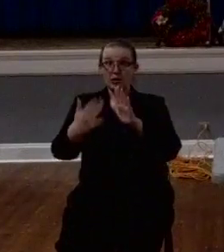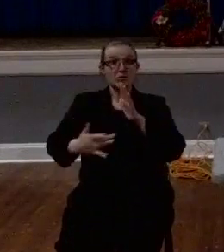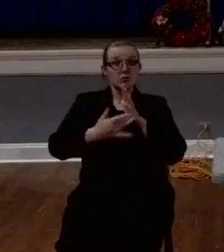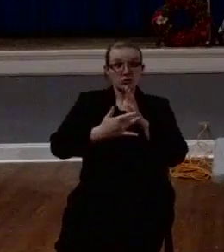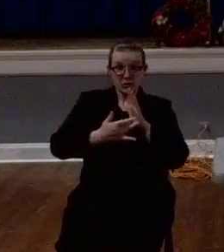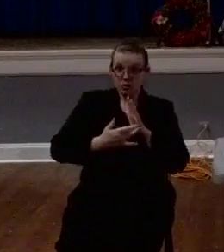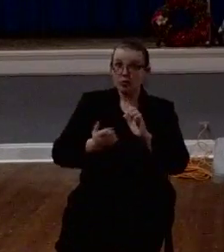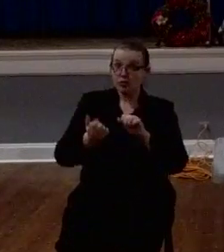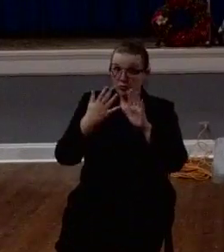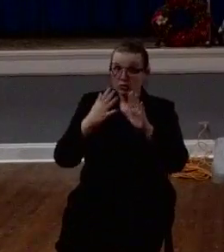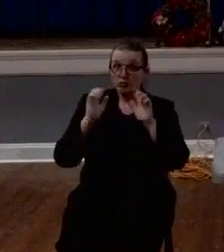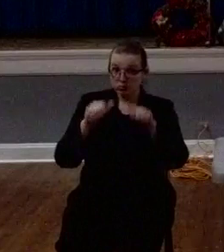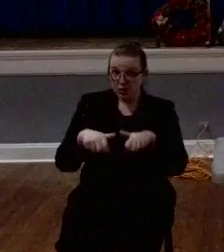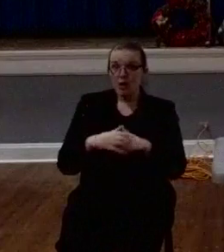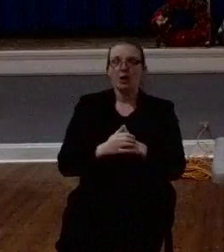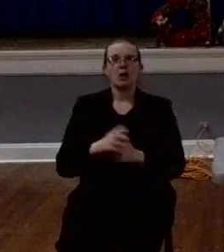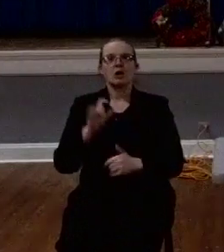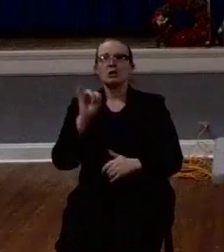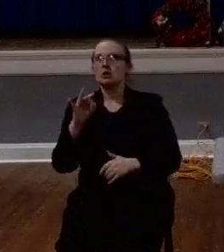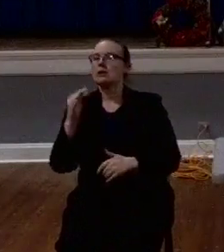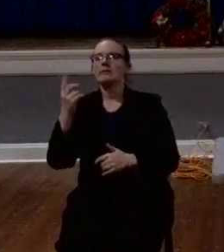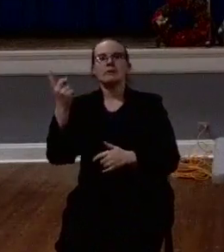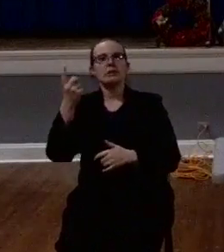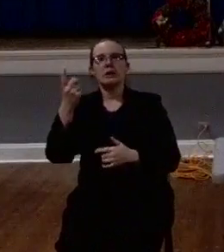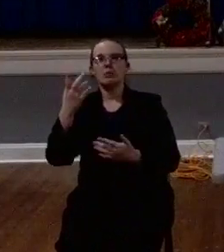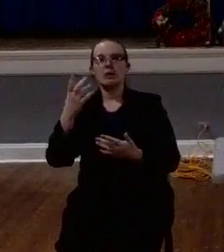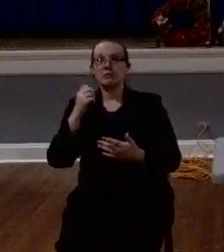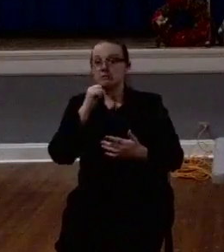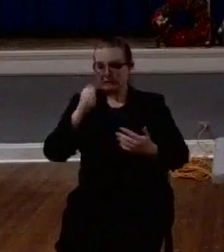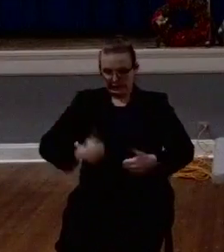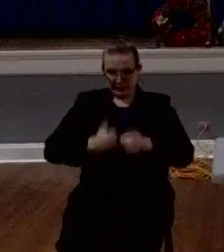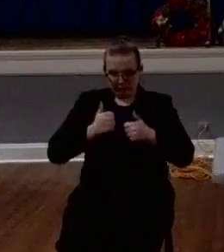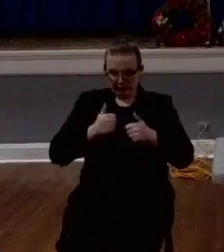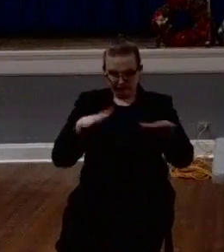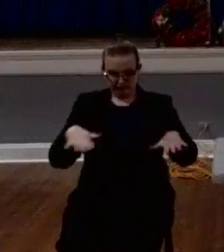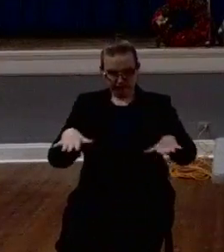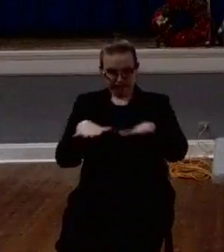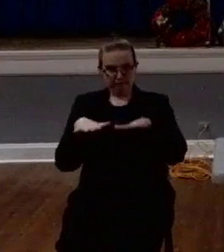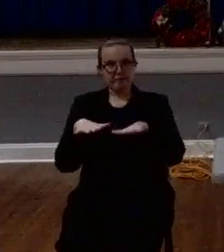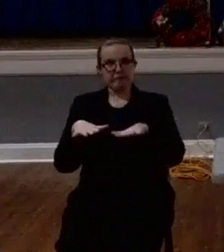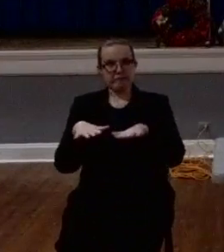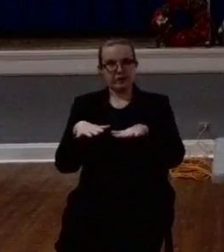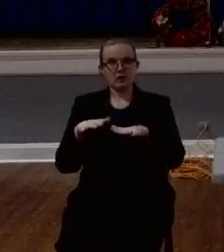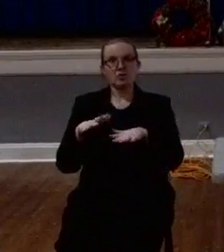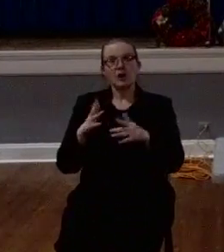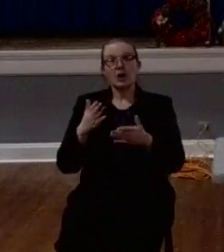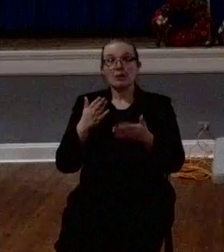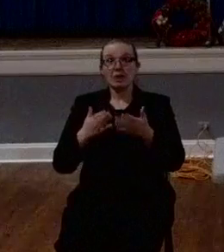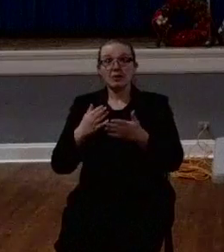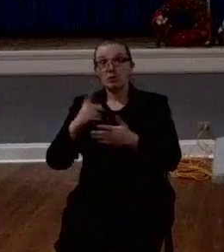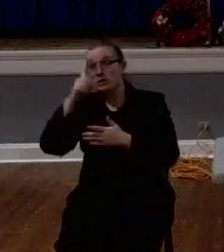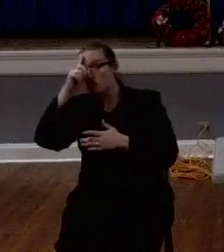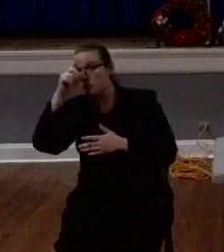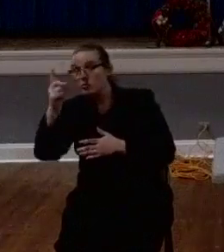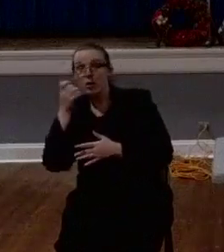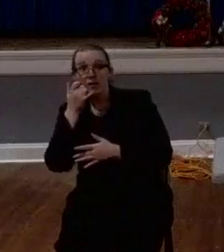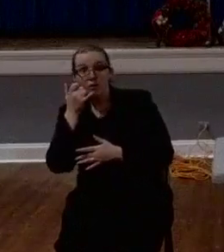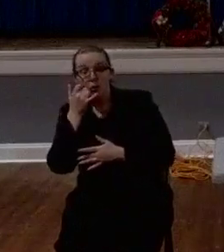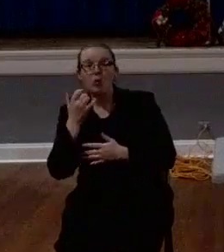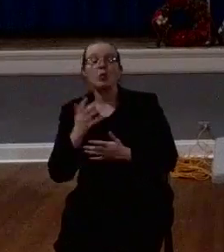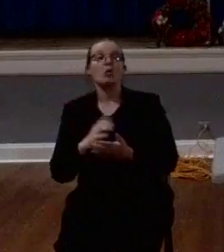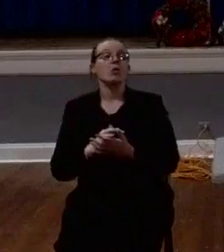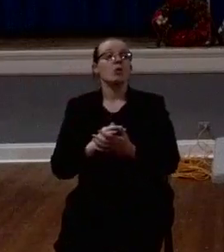technological ways, so that even if someone is not a resident of the area, that there are ways with smartphones to actually